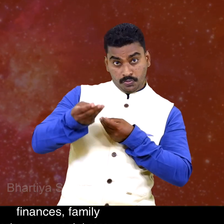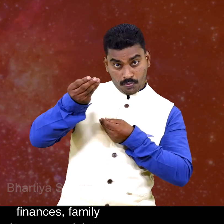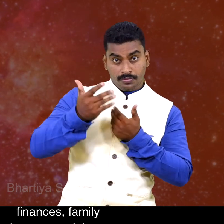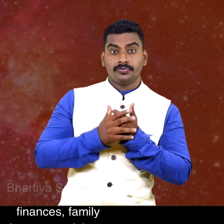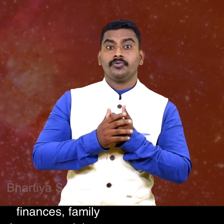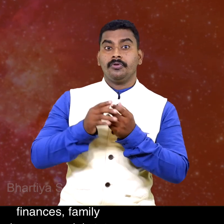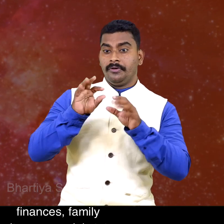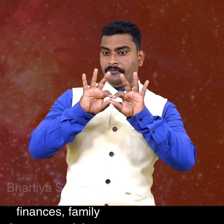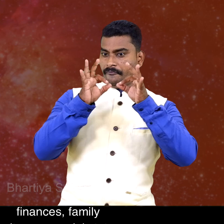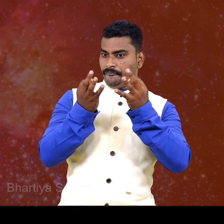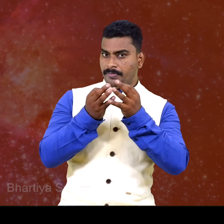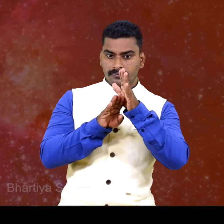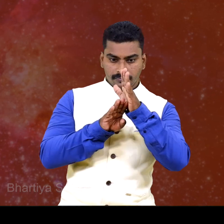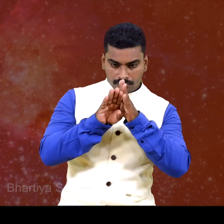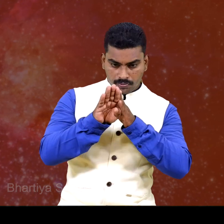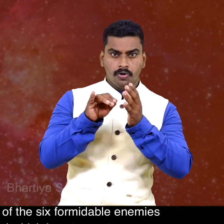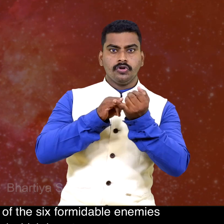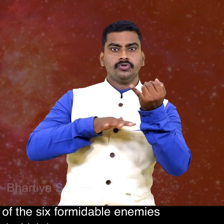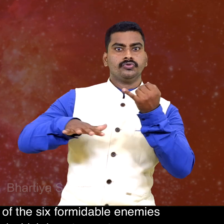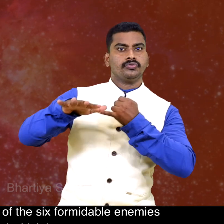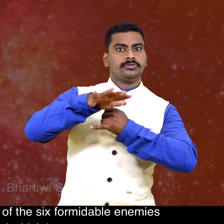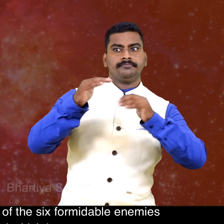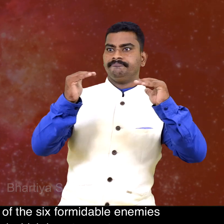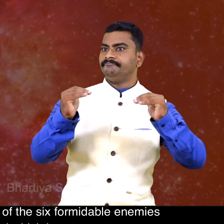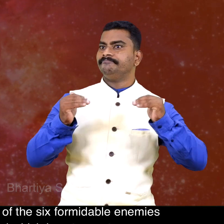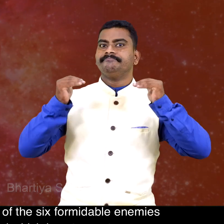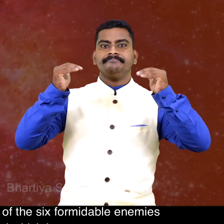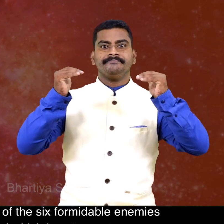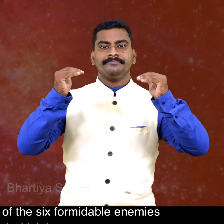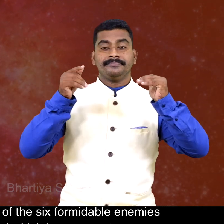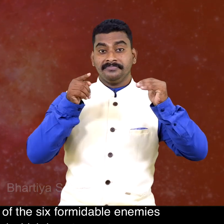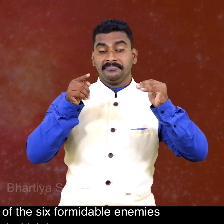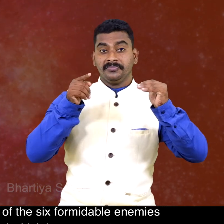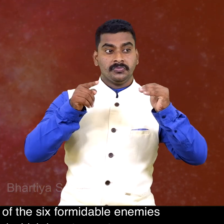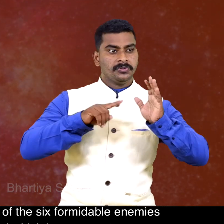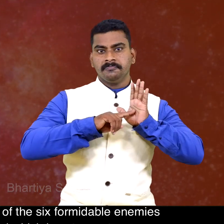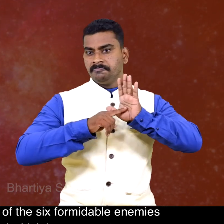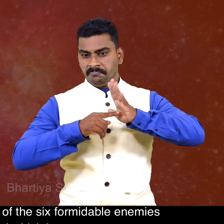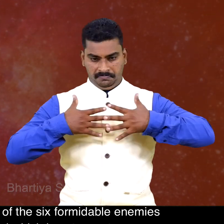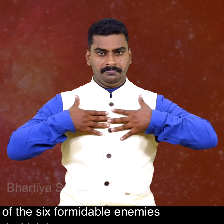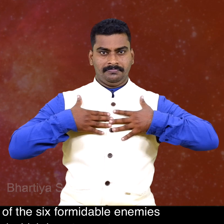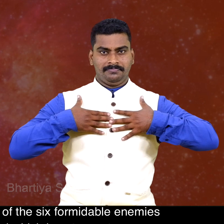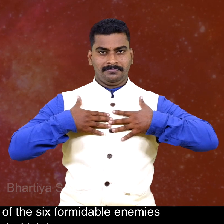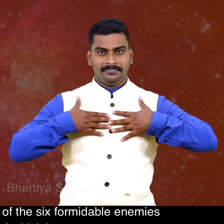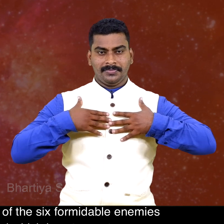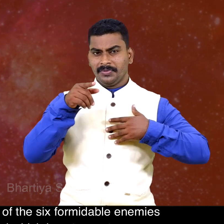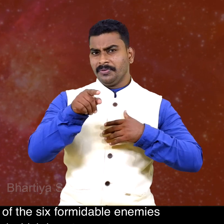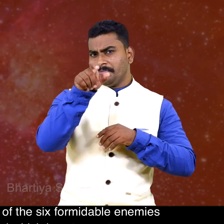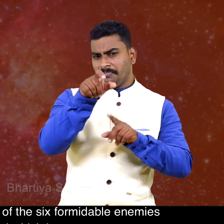social status. It is one of the six formidable enemies of the mind,